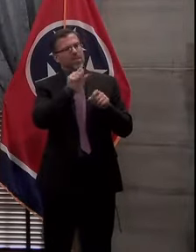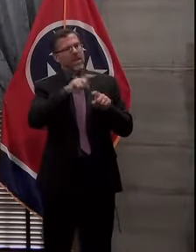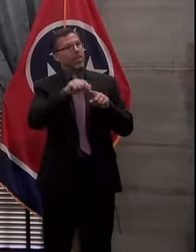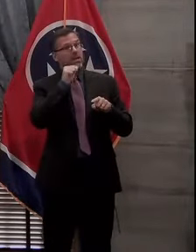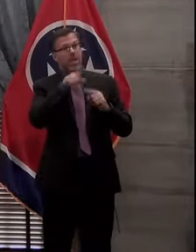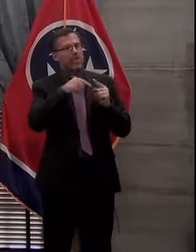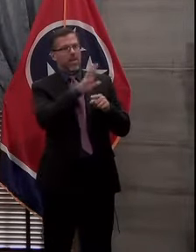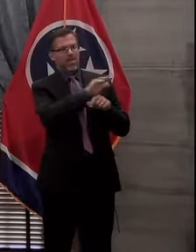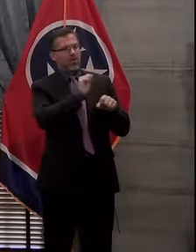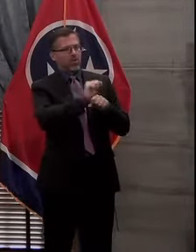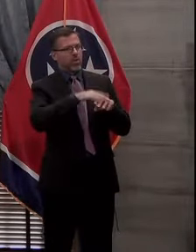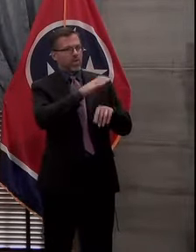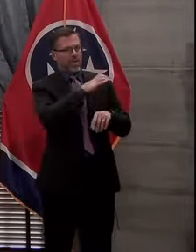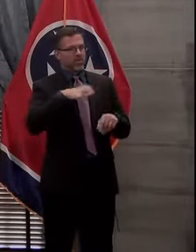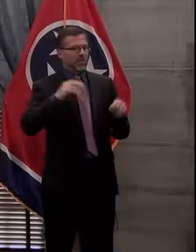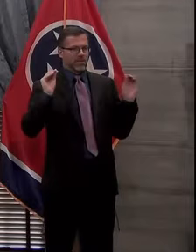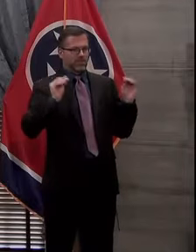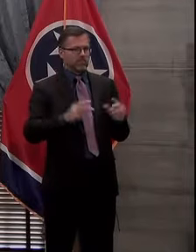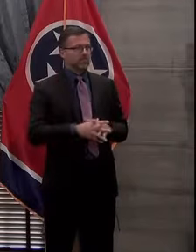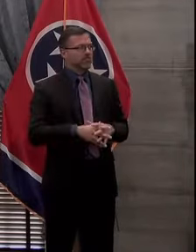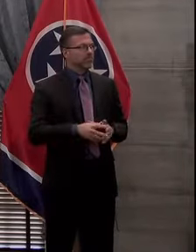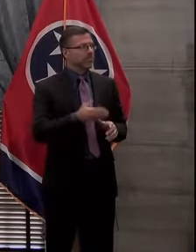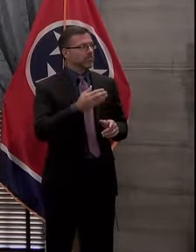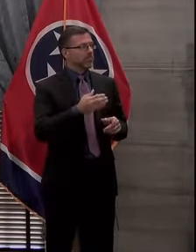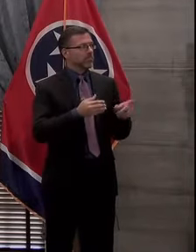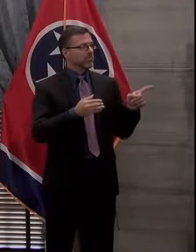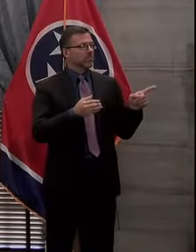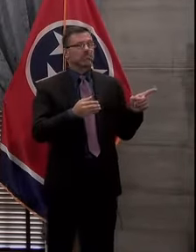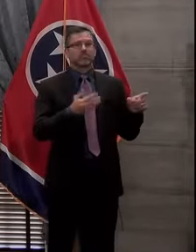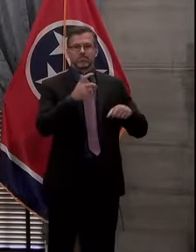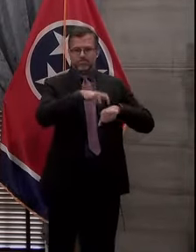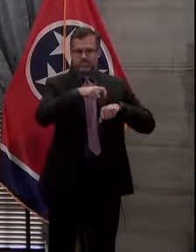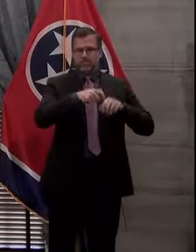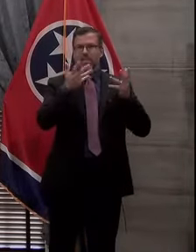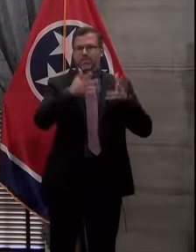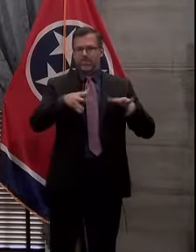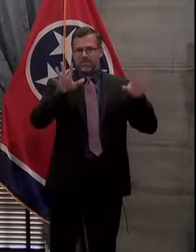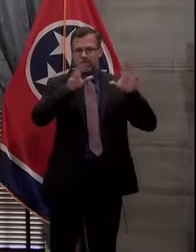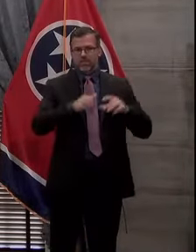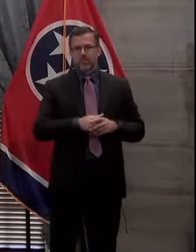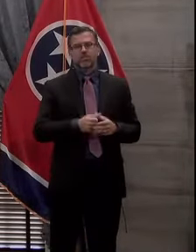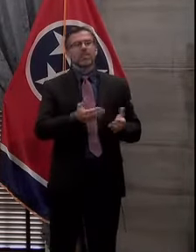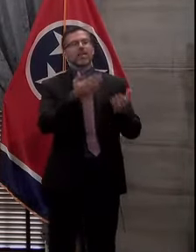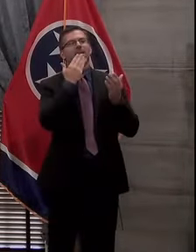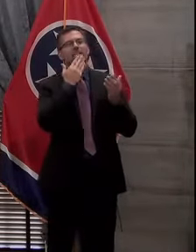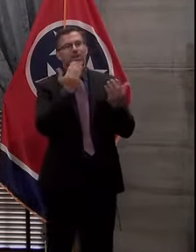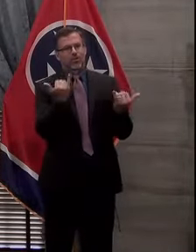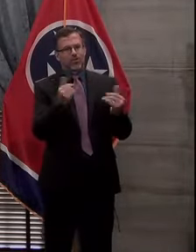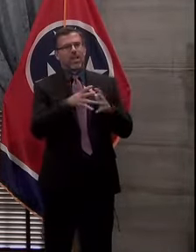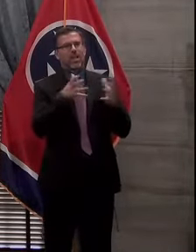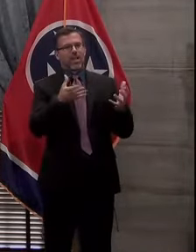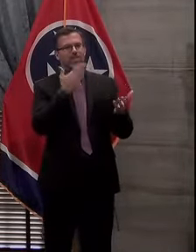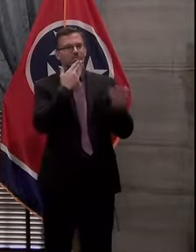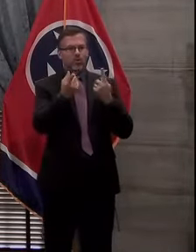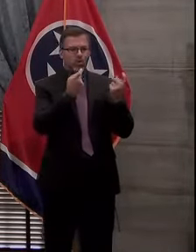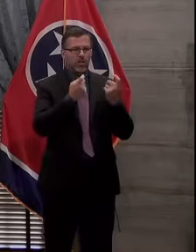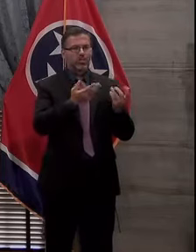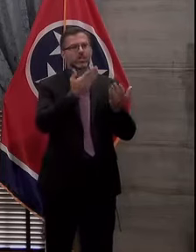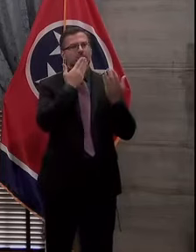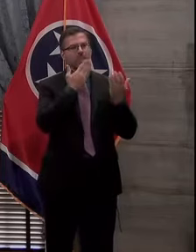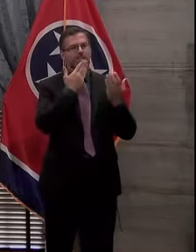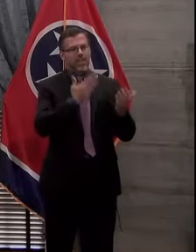committee at all. Thank you. Thank you. Governor, that's the time we have for today. Thank you all. A lot of information, a lot of great questions. Thanks